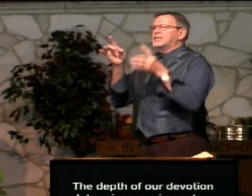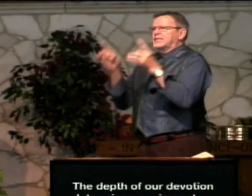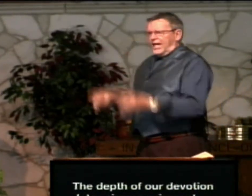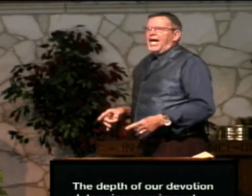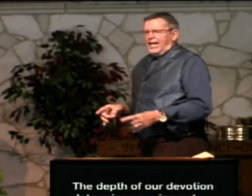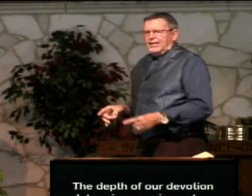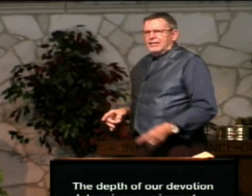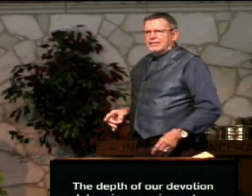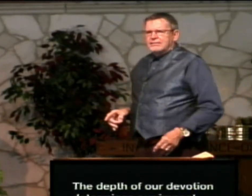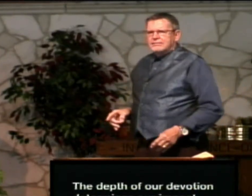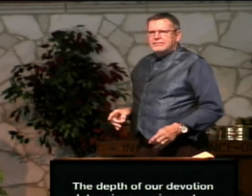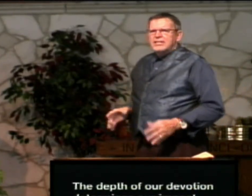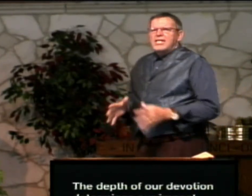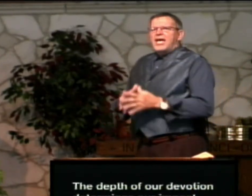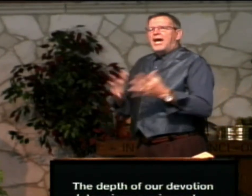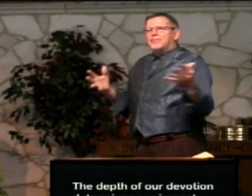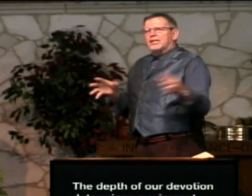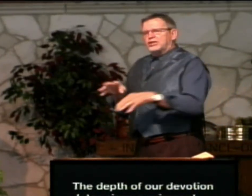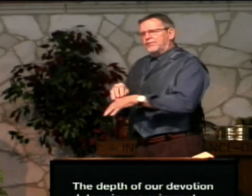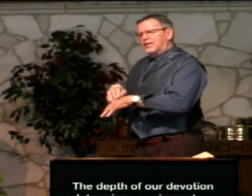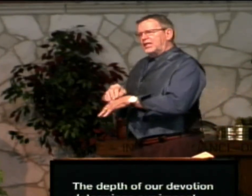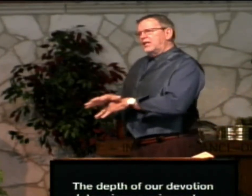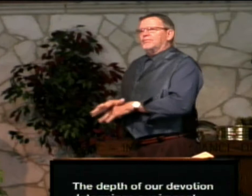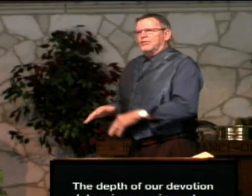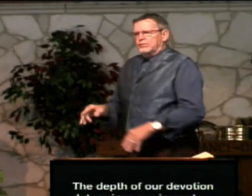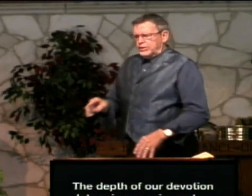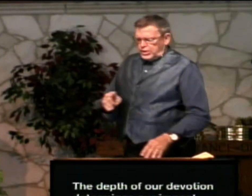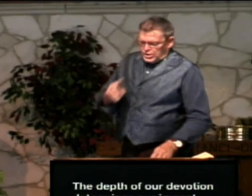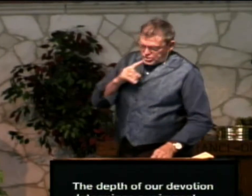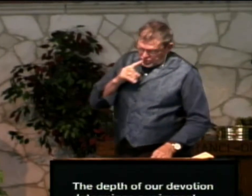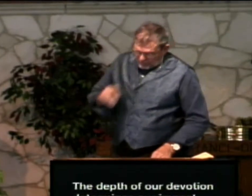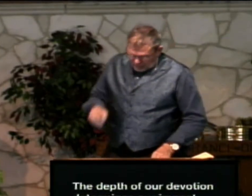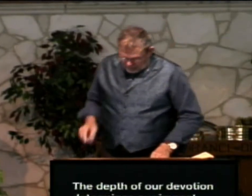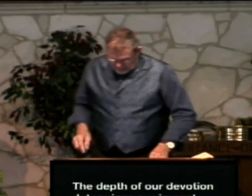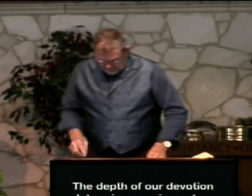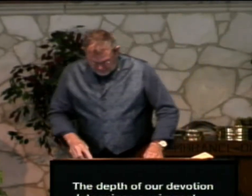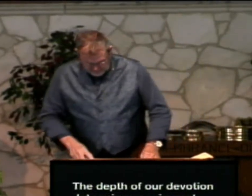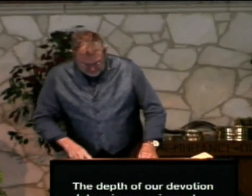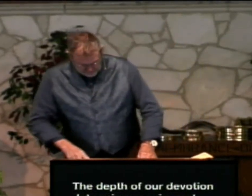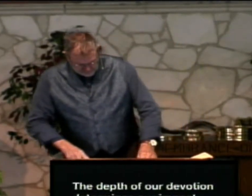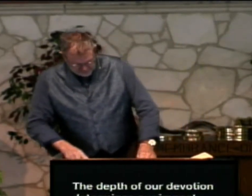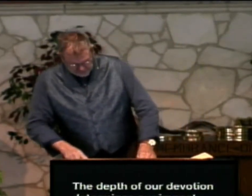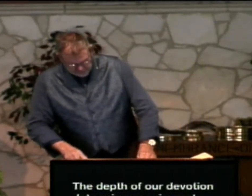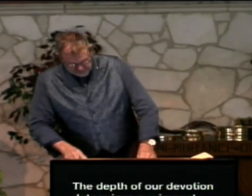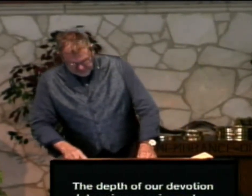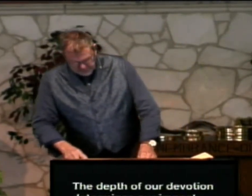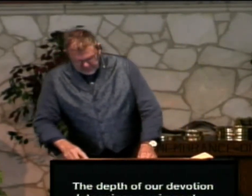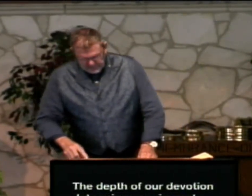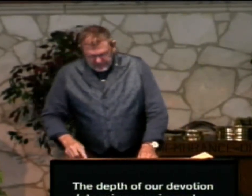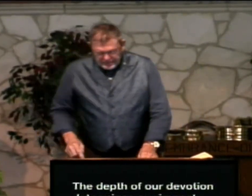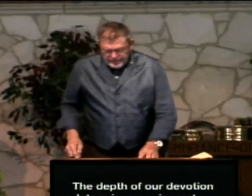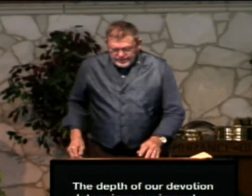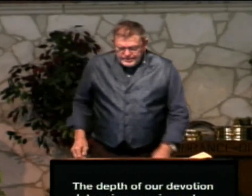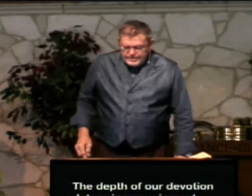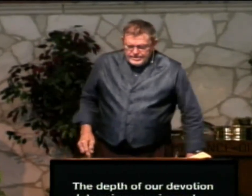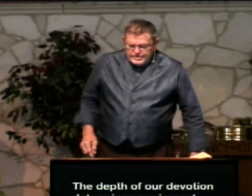that will decide how much of an influence you are.